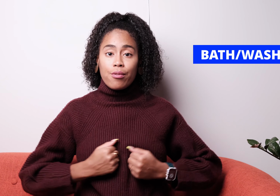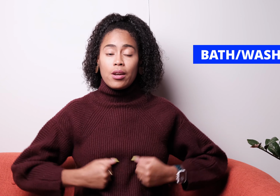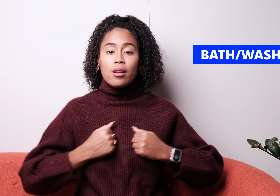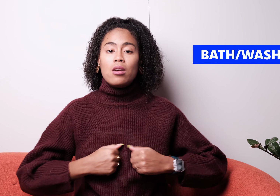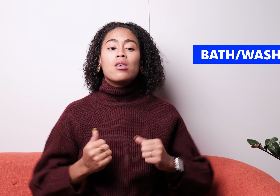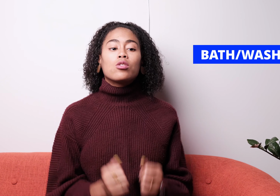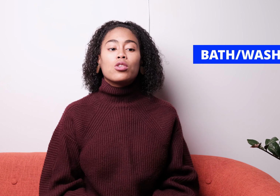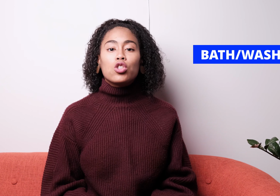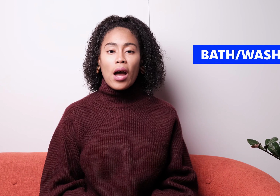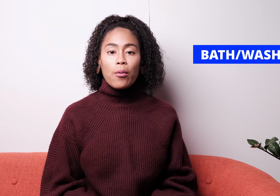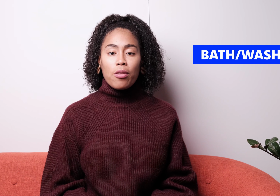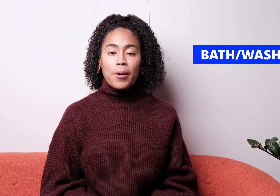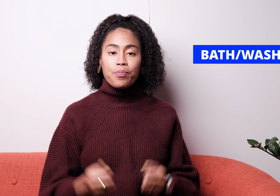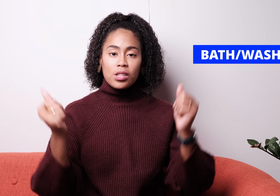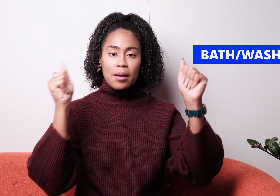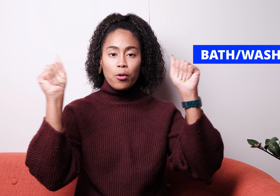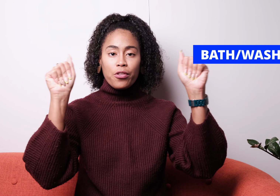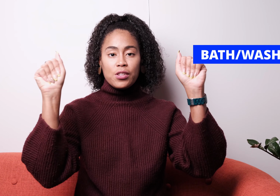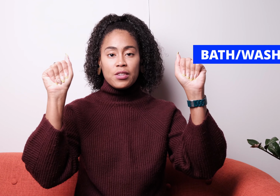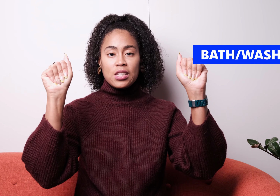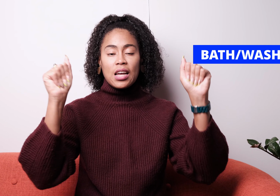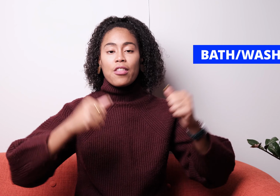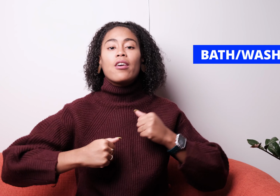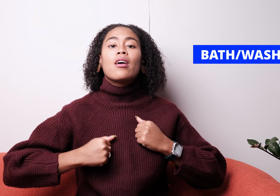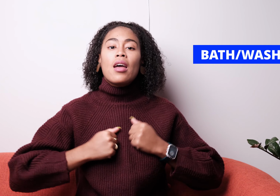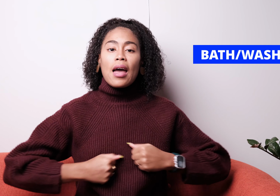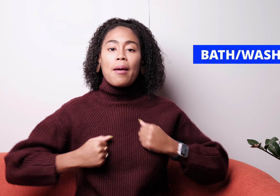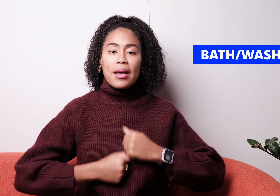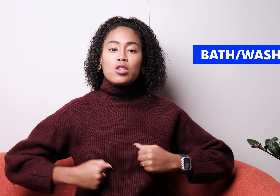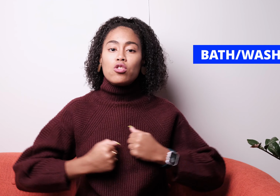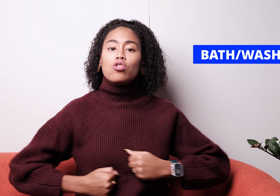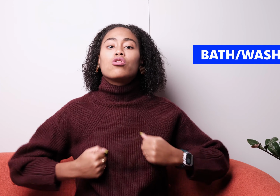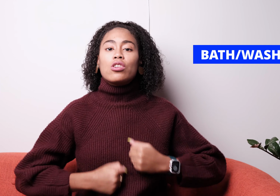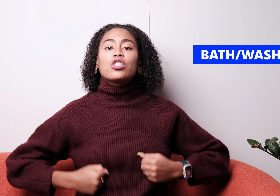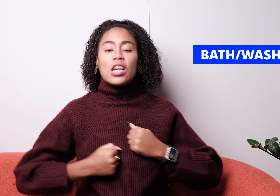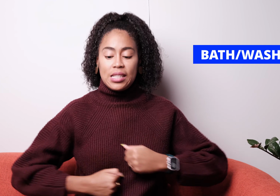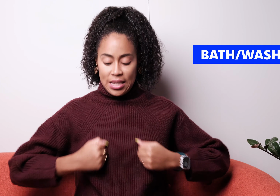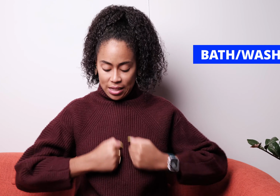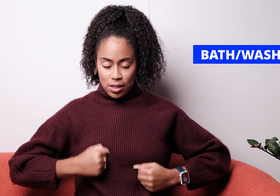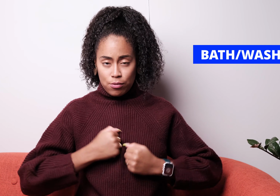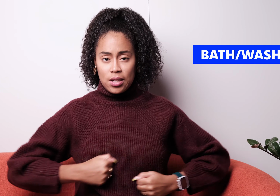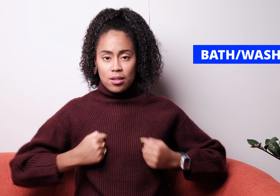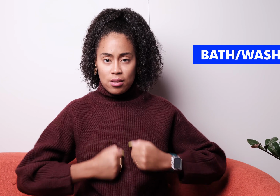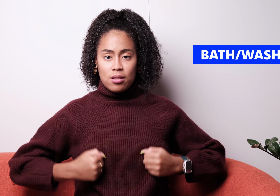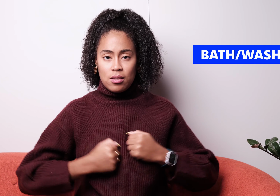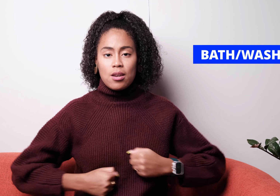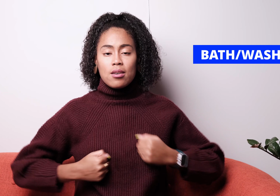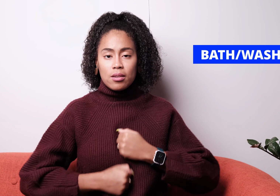Right? So I want you to try it with me. Let's take both of these fists together and make some circles on our chest like this, right? Good job.